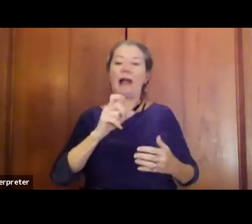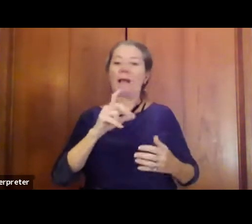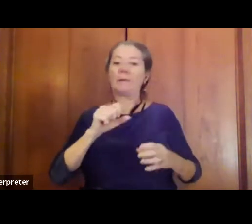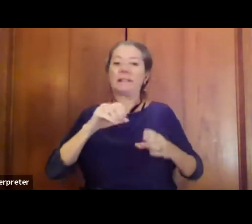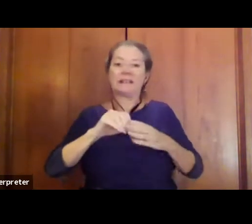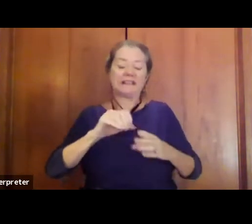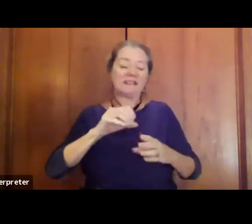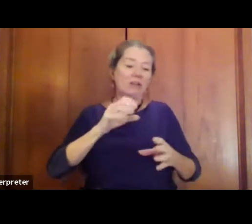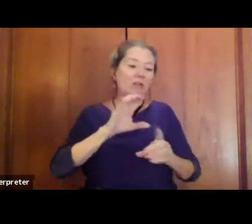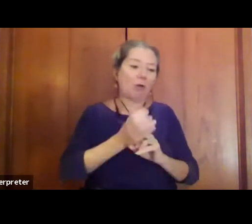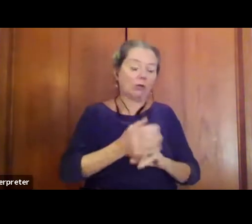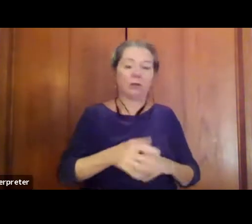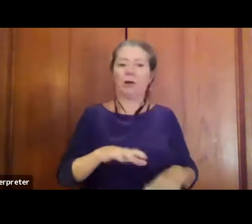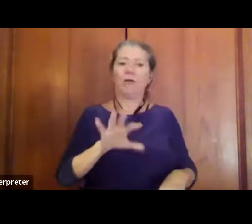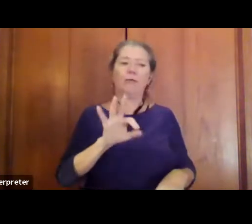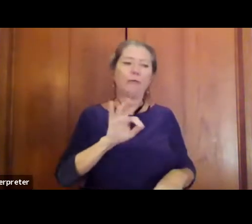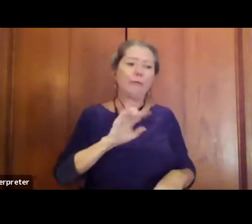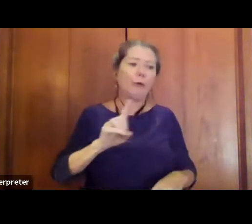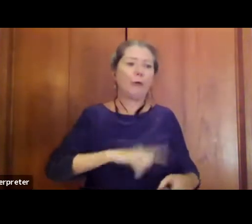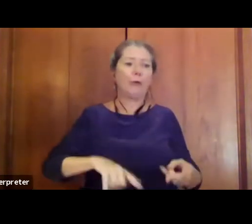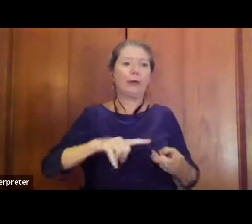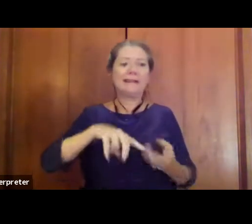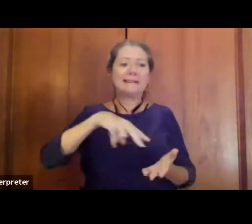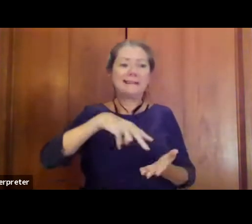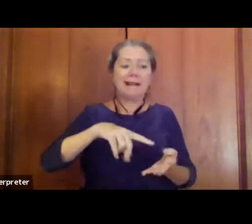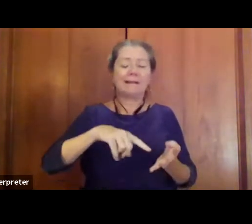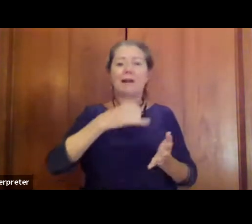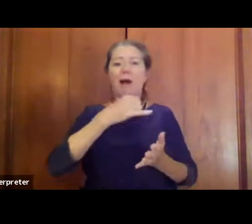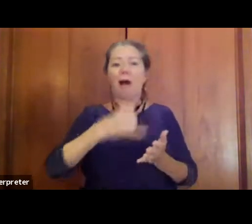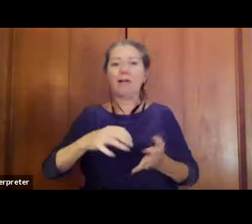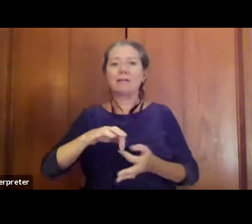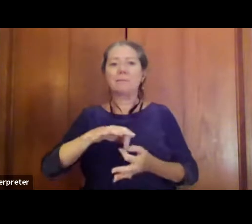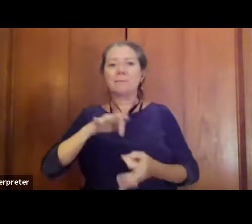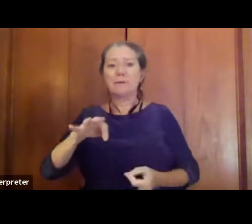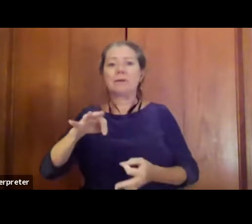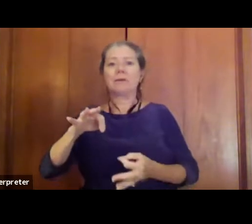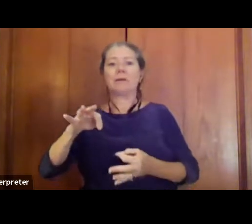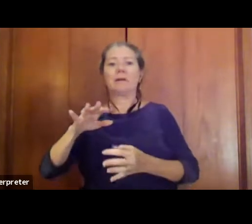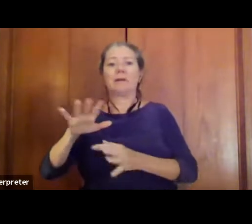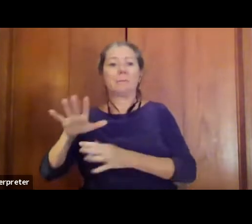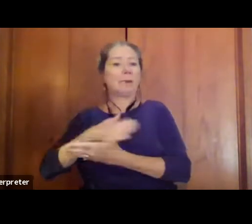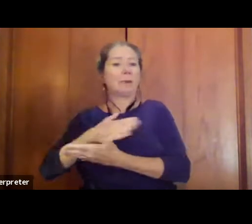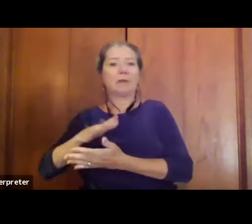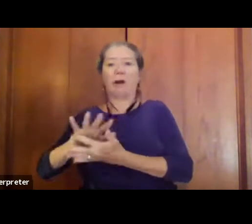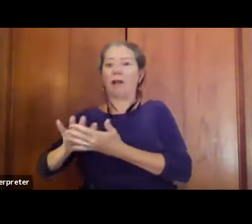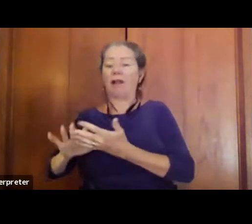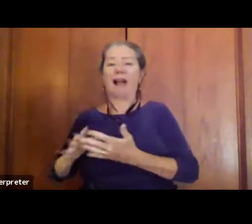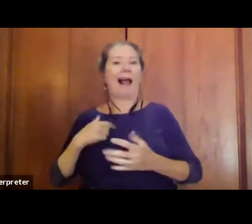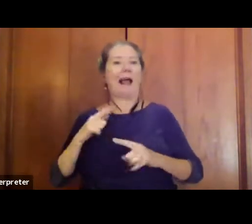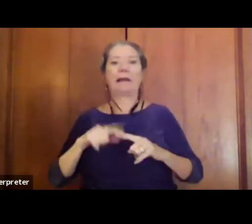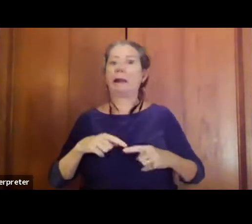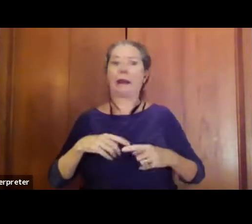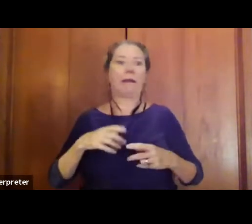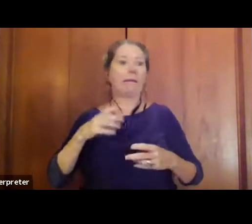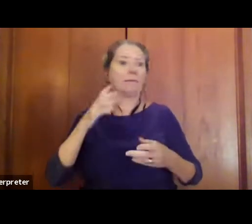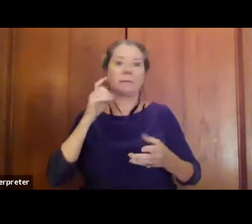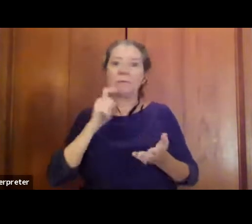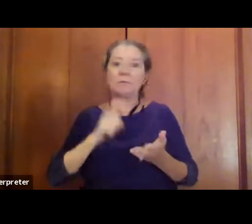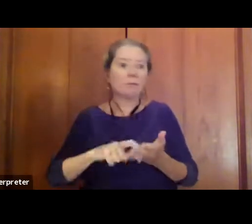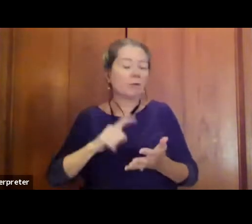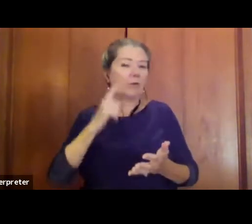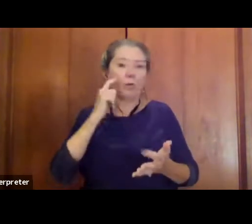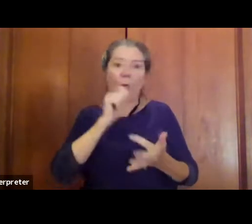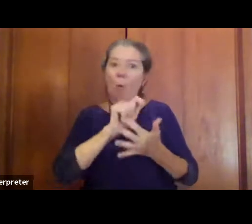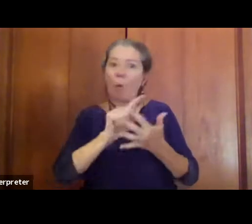and dance, art, spirituality, faith, and music in the brief time that I am with you. But my goal is not to even try to do all